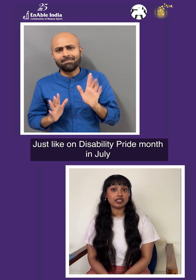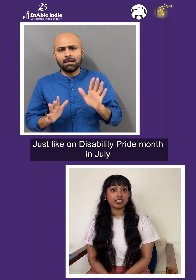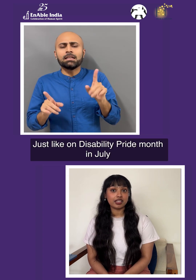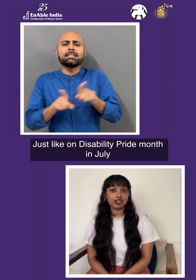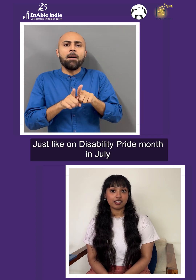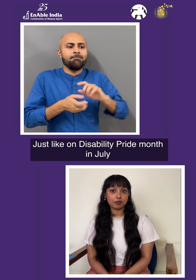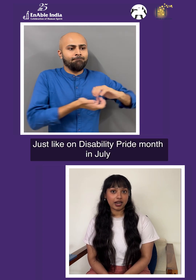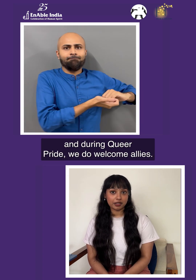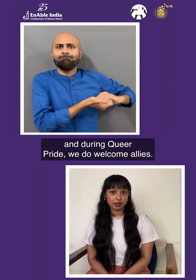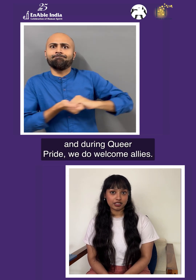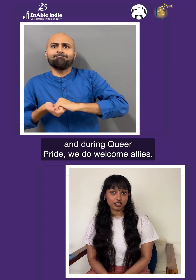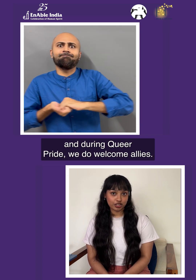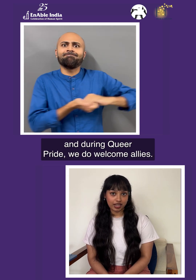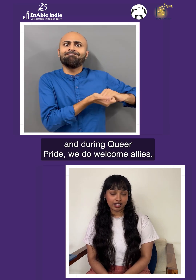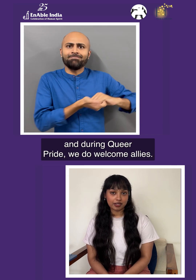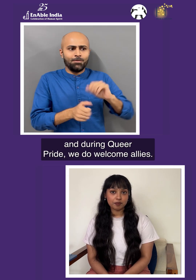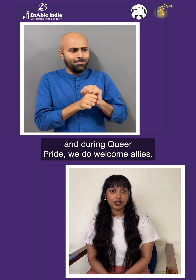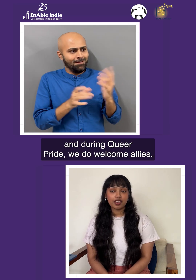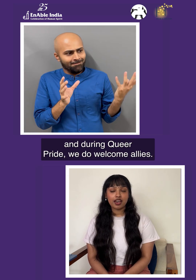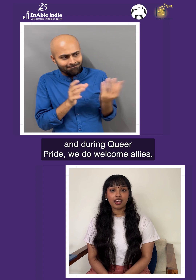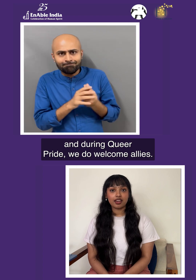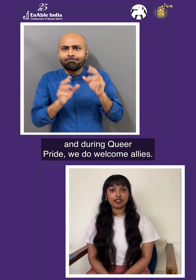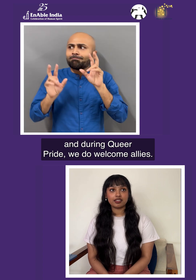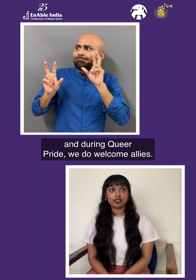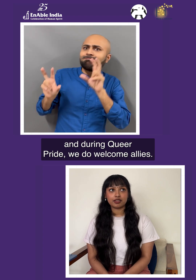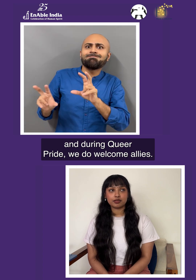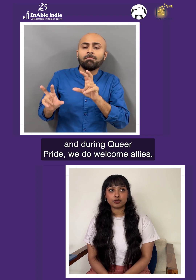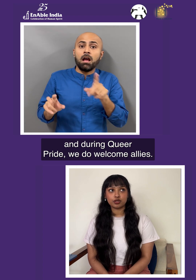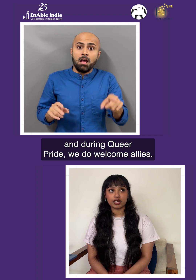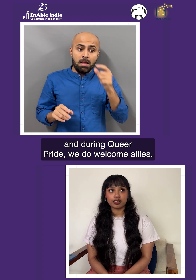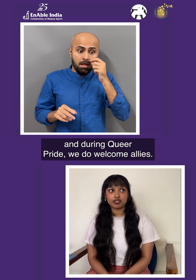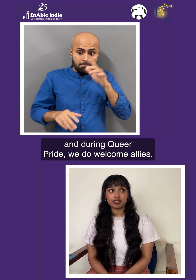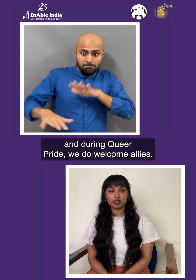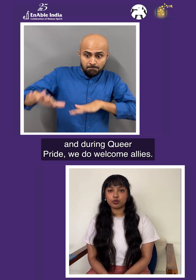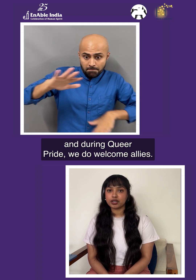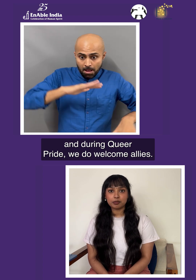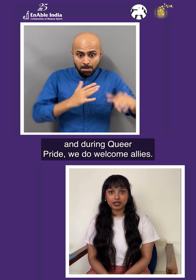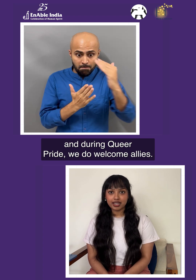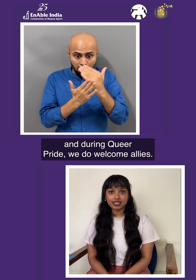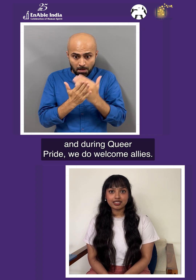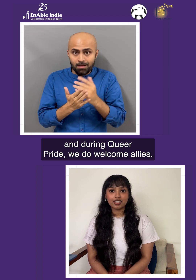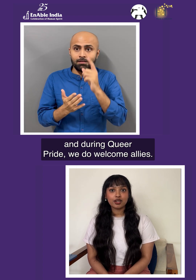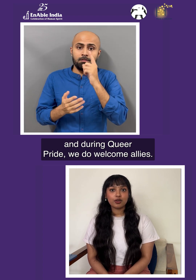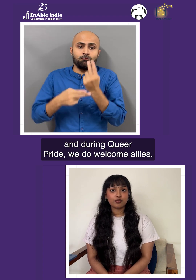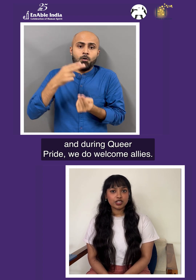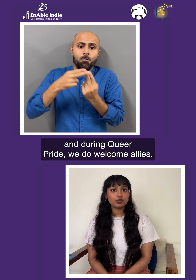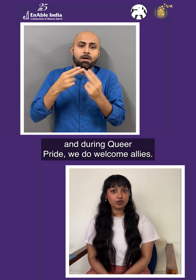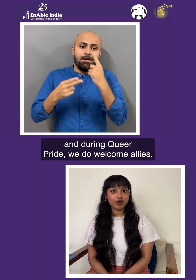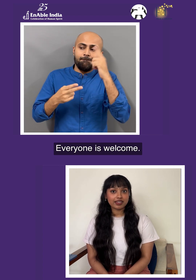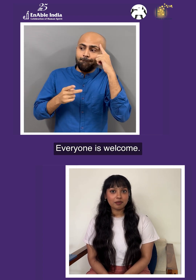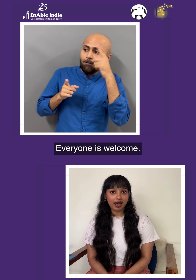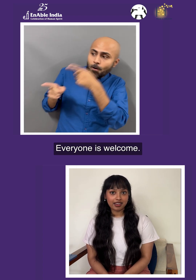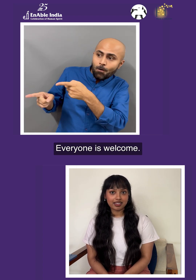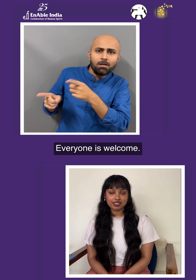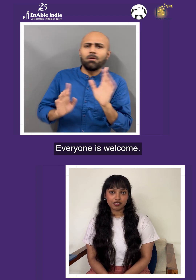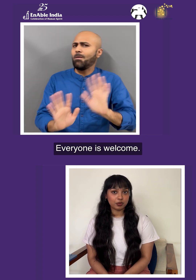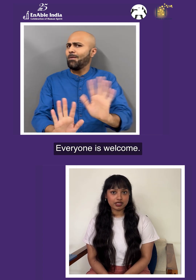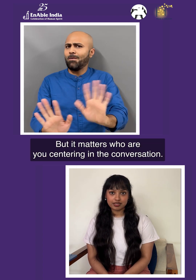Disability Pride Month in July and during Queer Pride, we do welcome allies. Everyone's